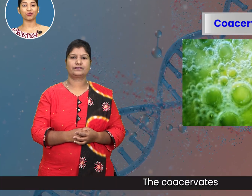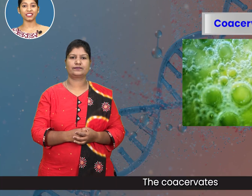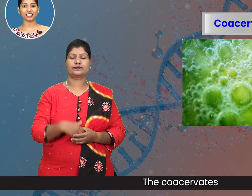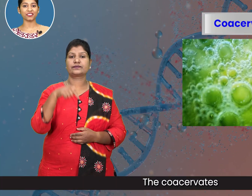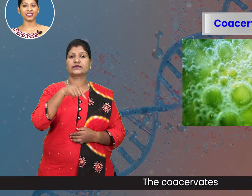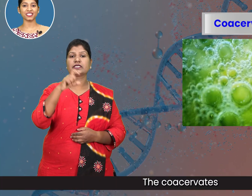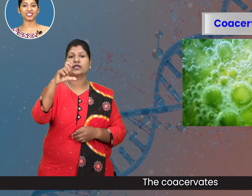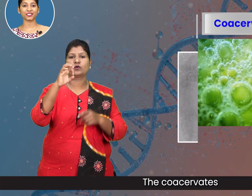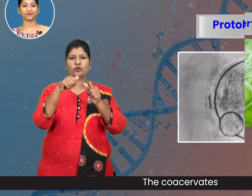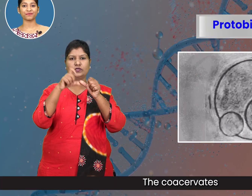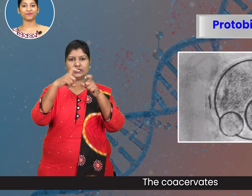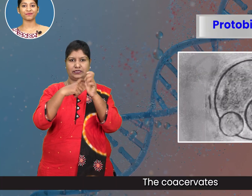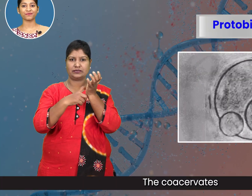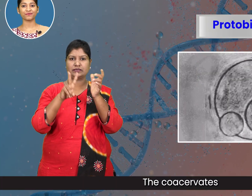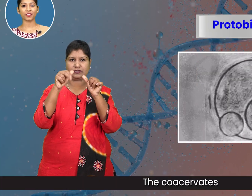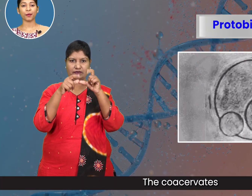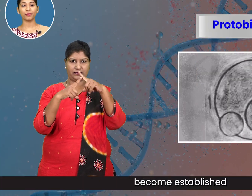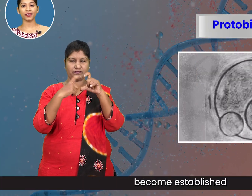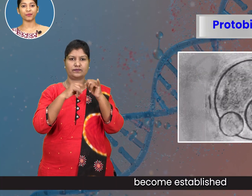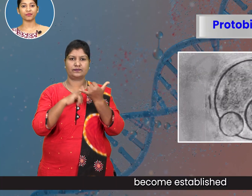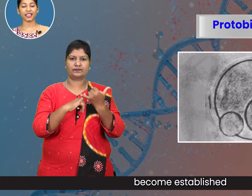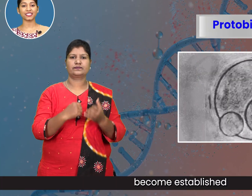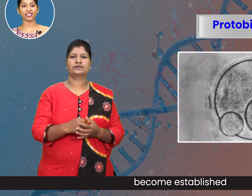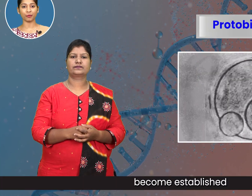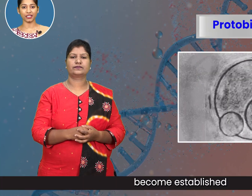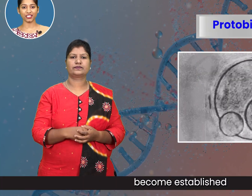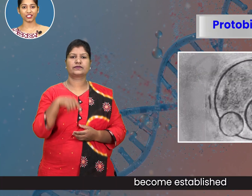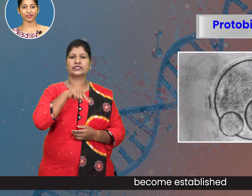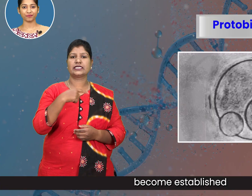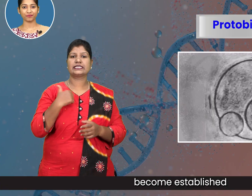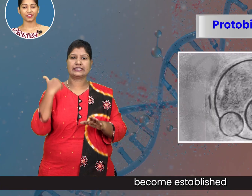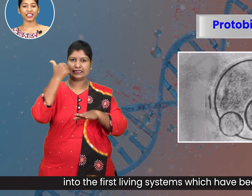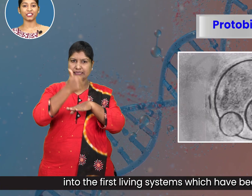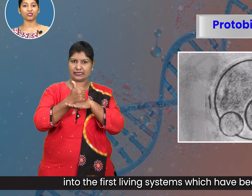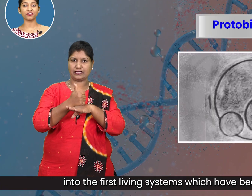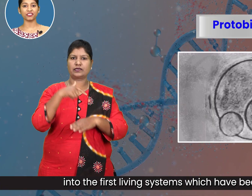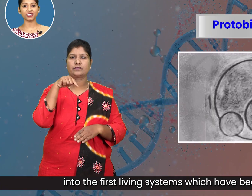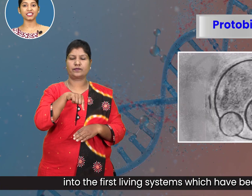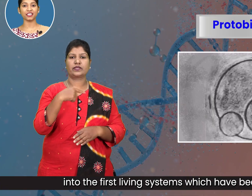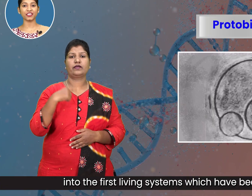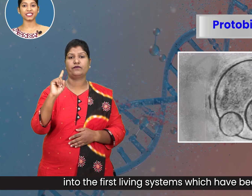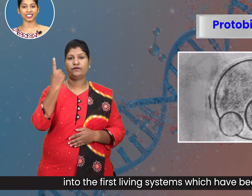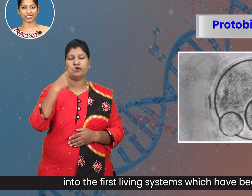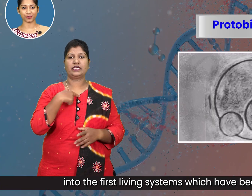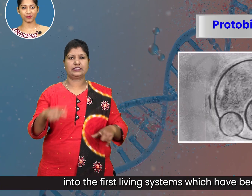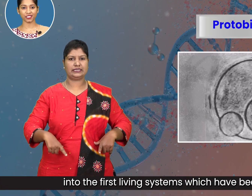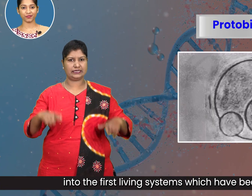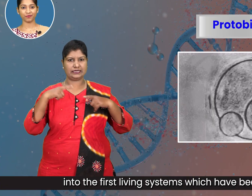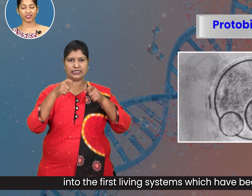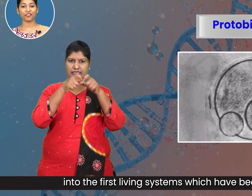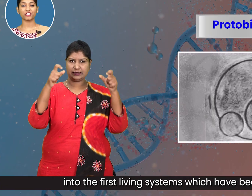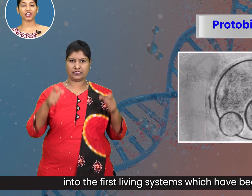The coeservates become established into the first living